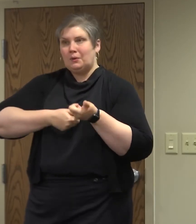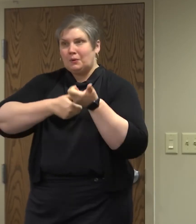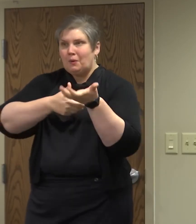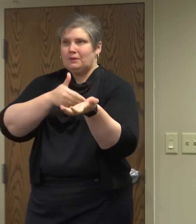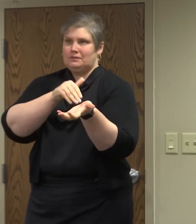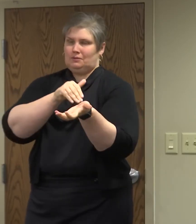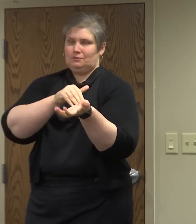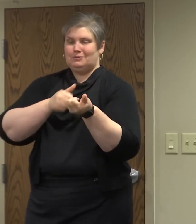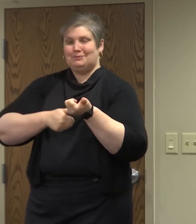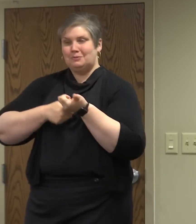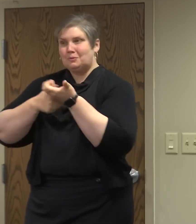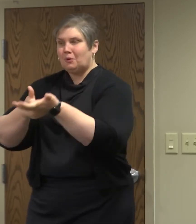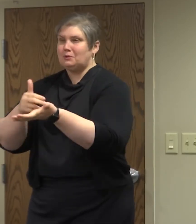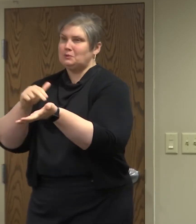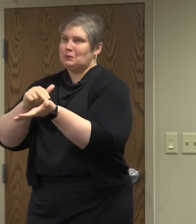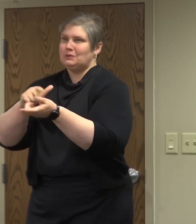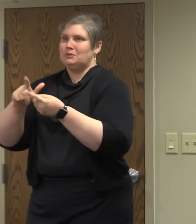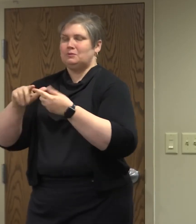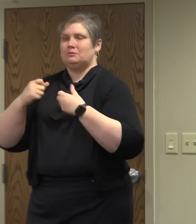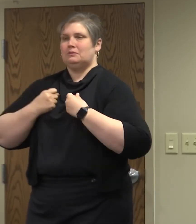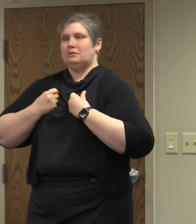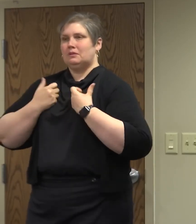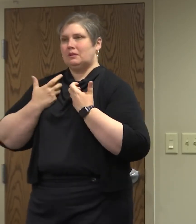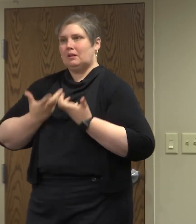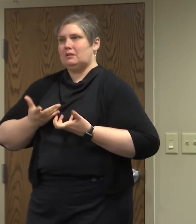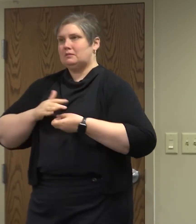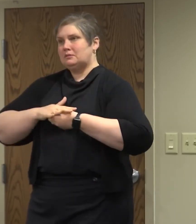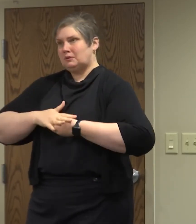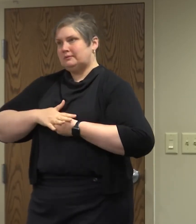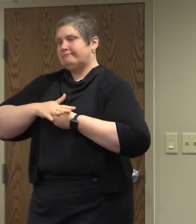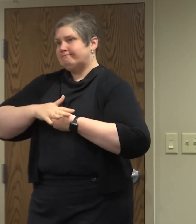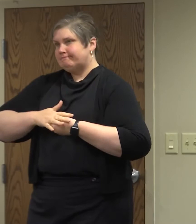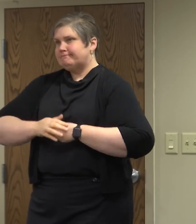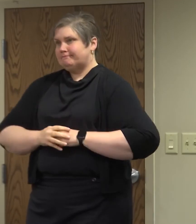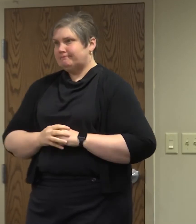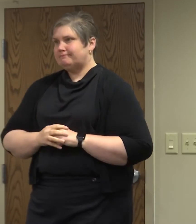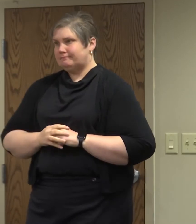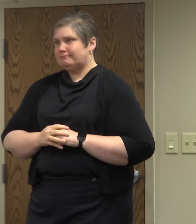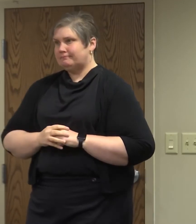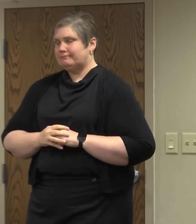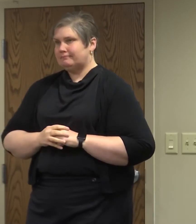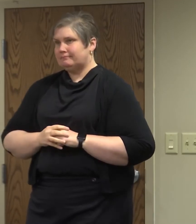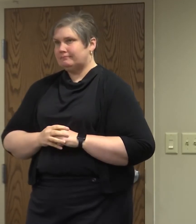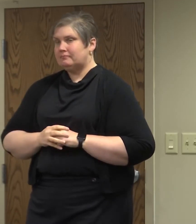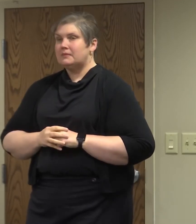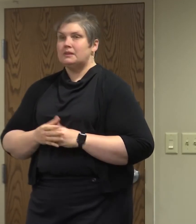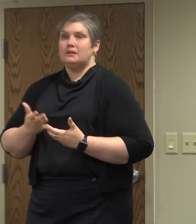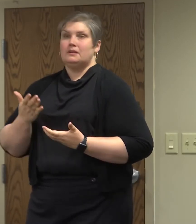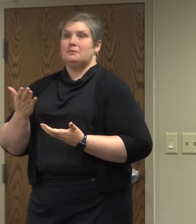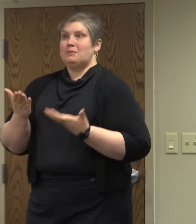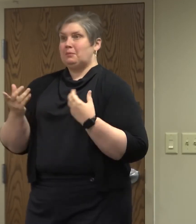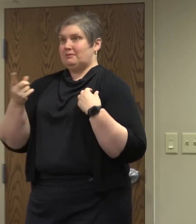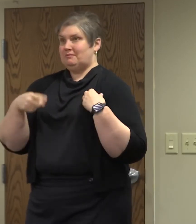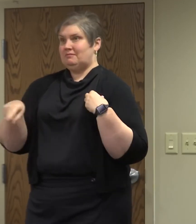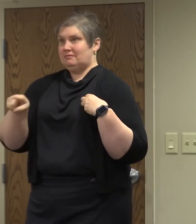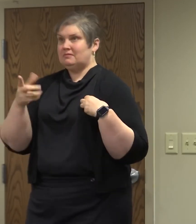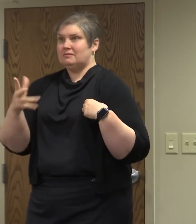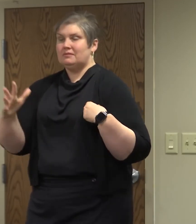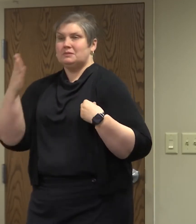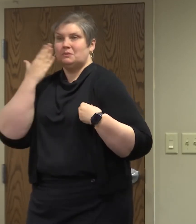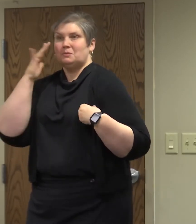nurses. We have, as some of you know, needed to recruit new staff because